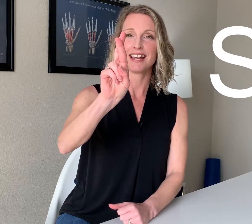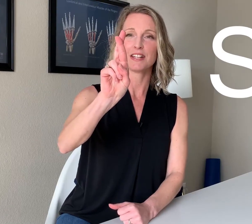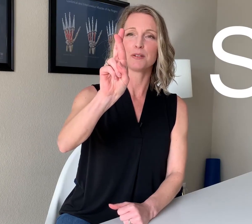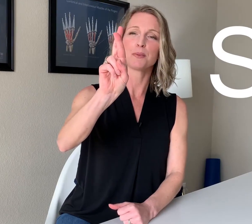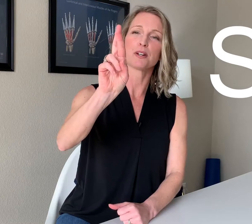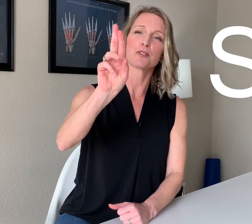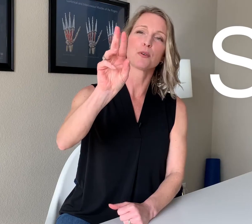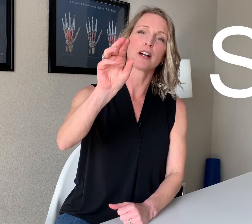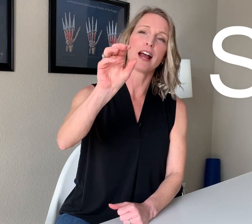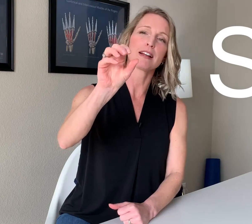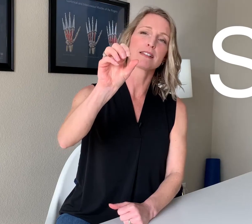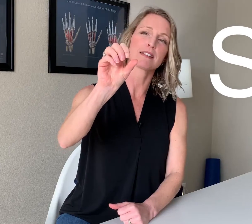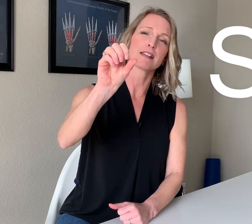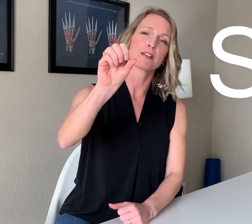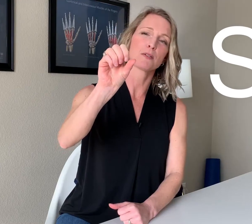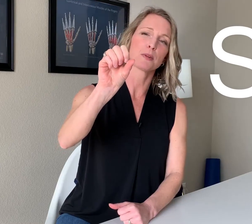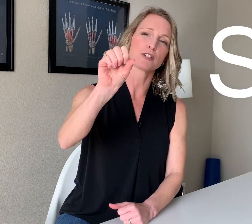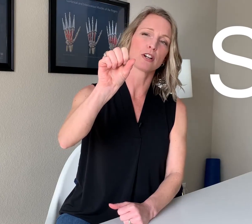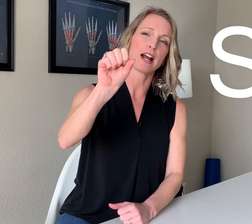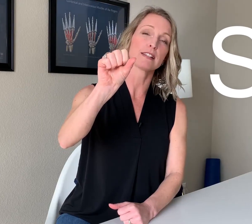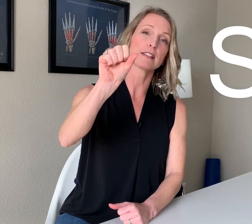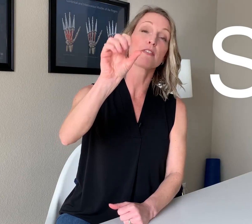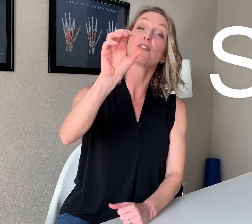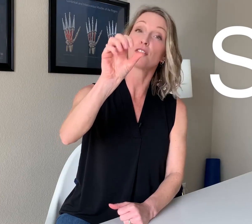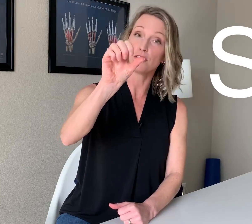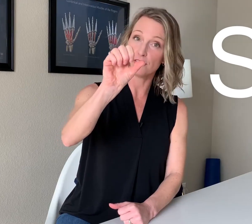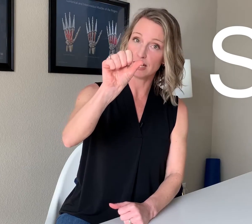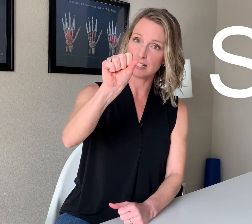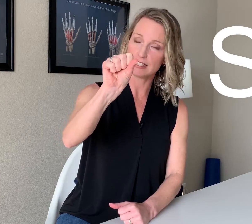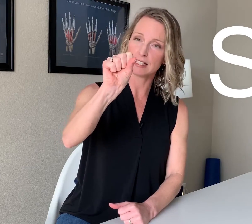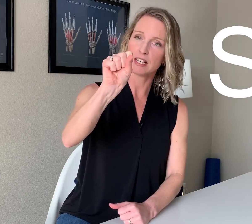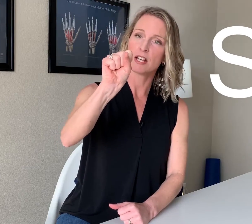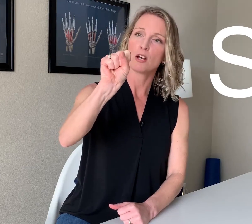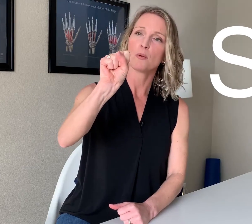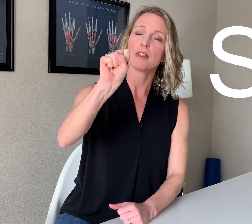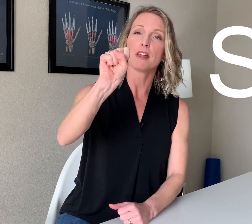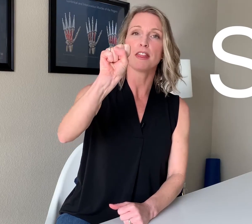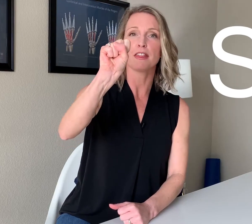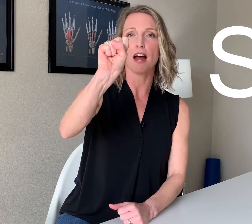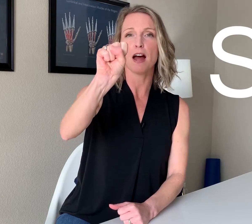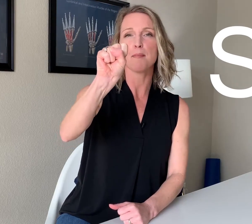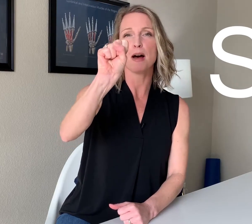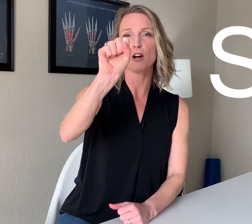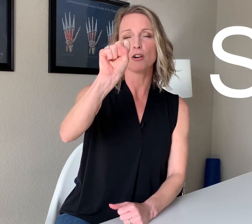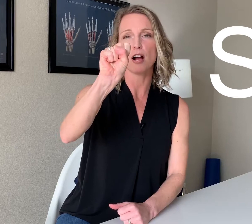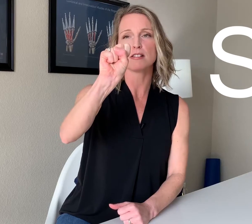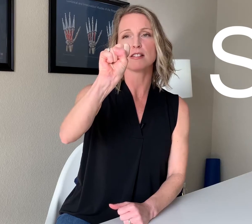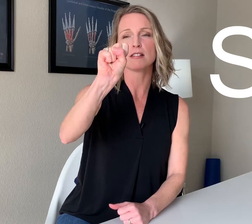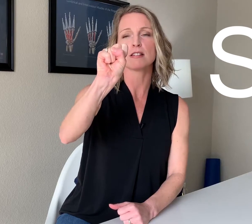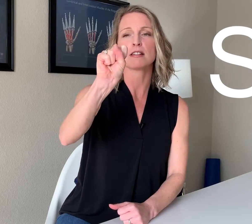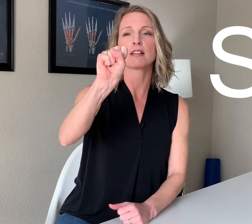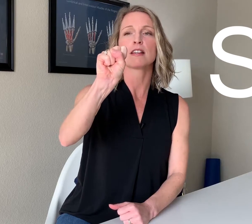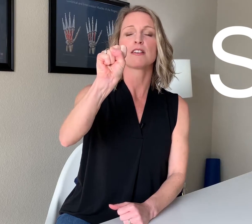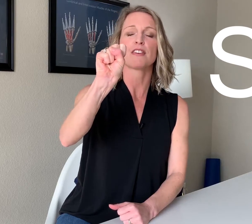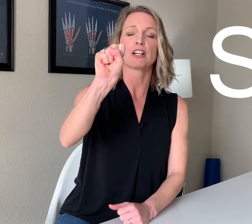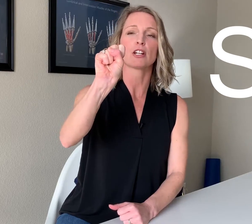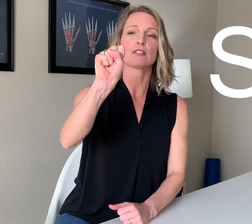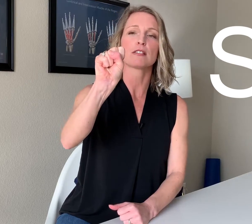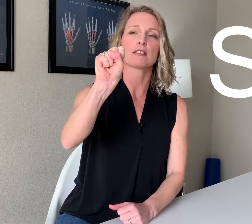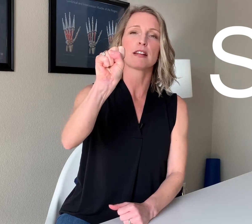Then we go to our S, which our S is a full fist with the thumb across the fingers. That's